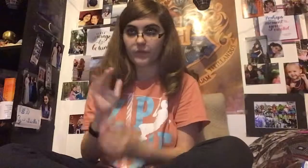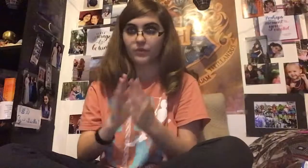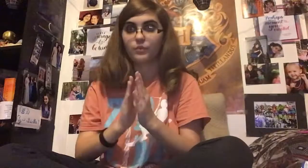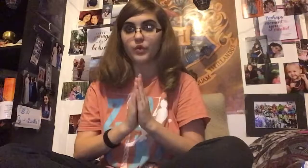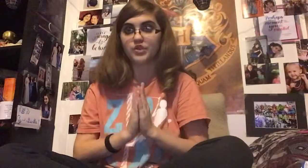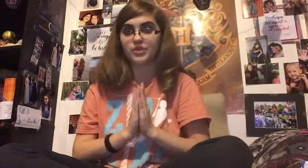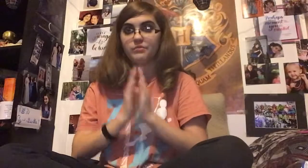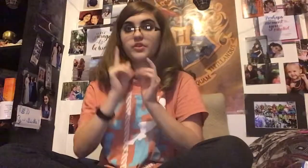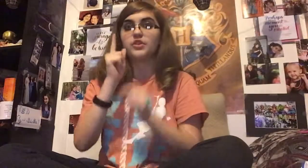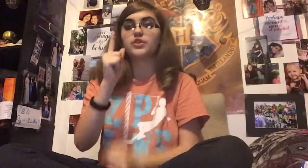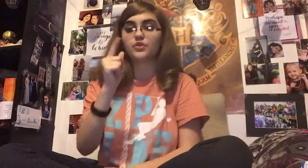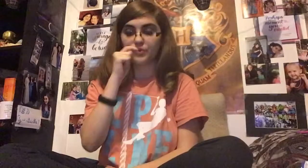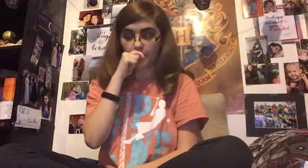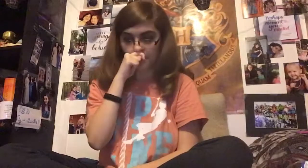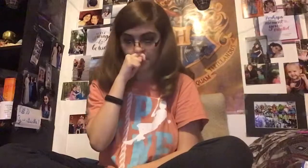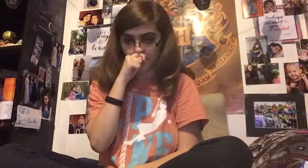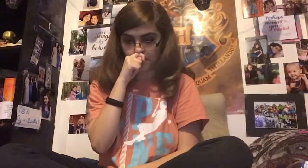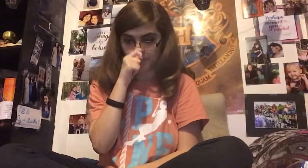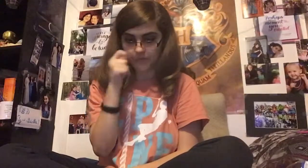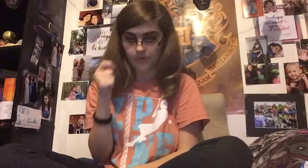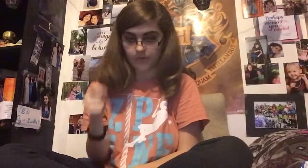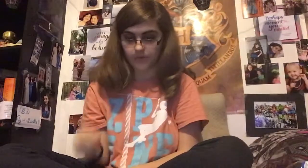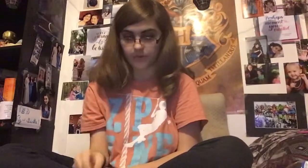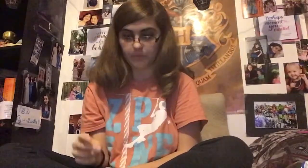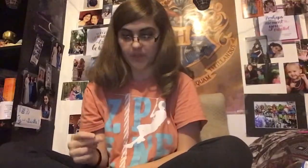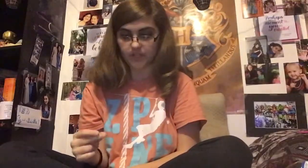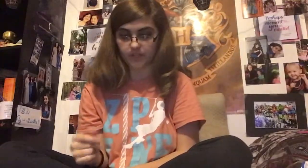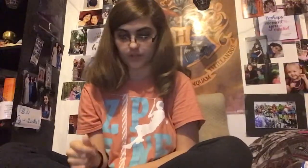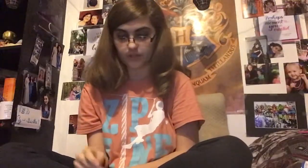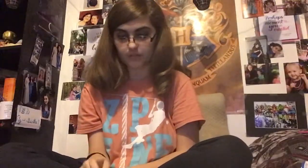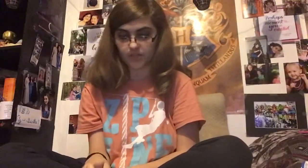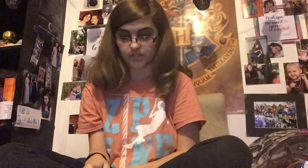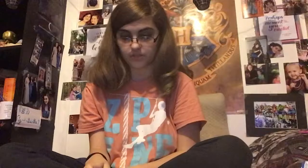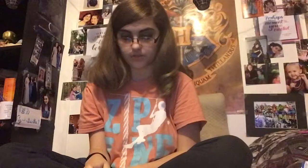Forever worship you. I can only imagine, I can only imagine.